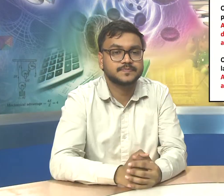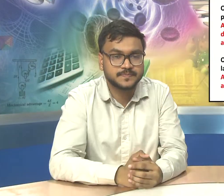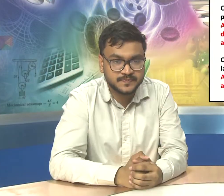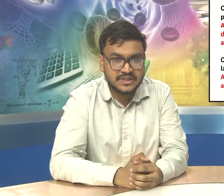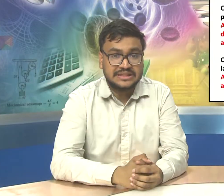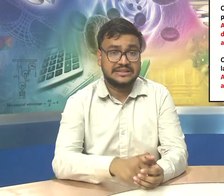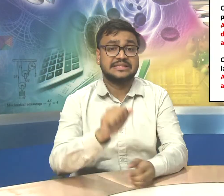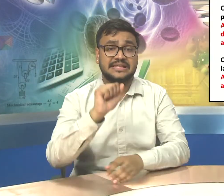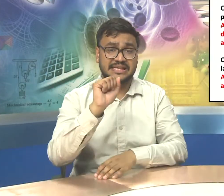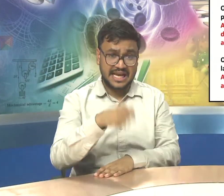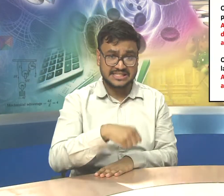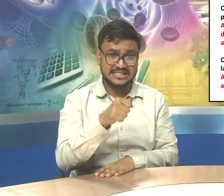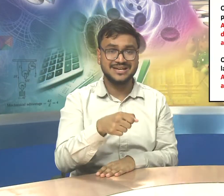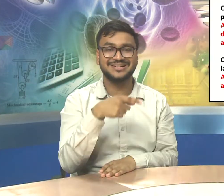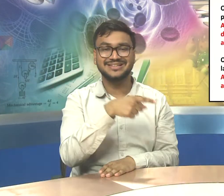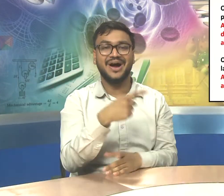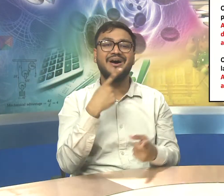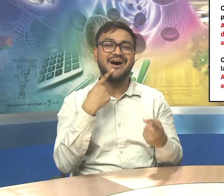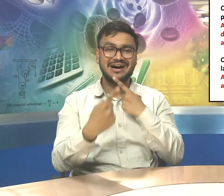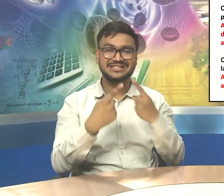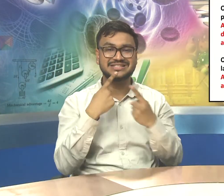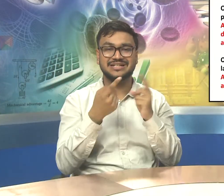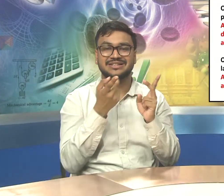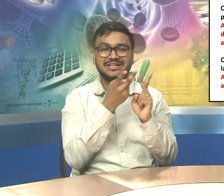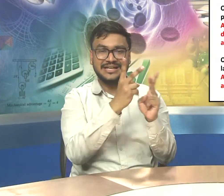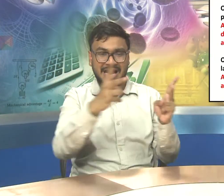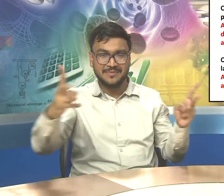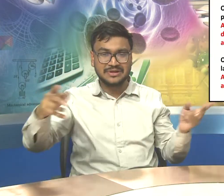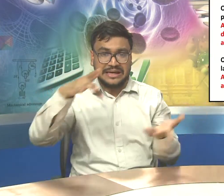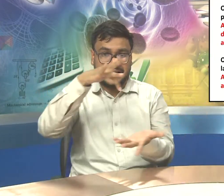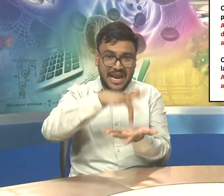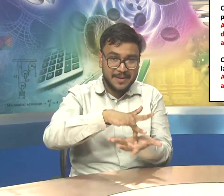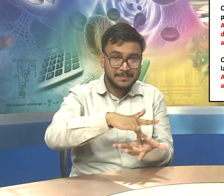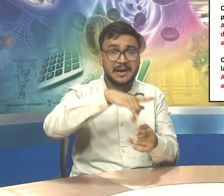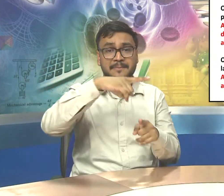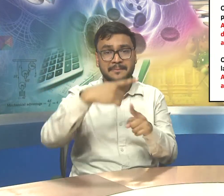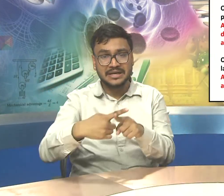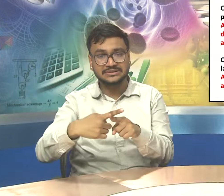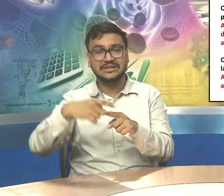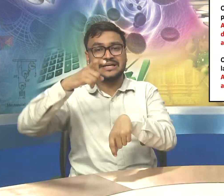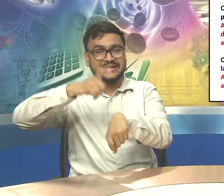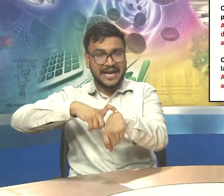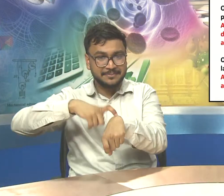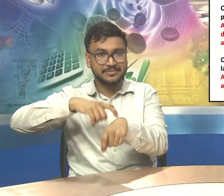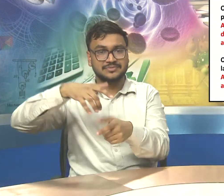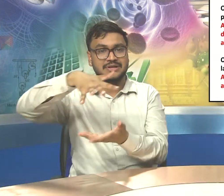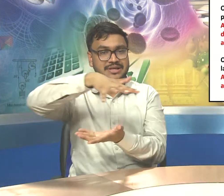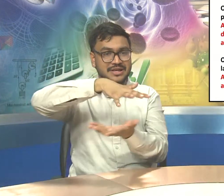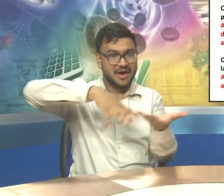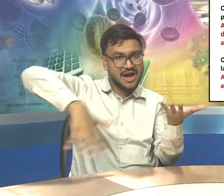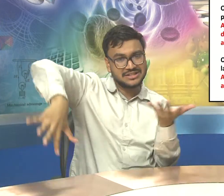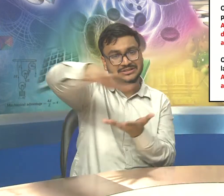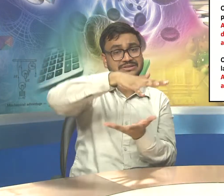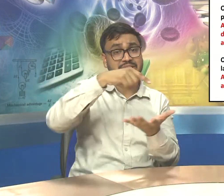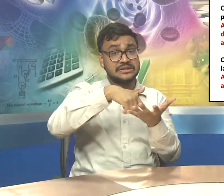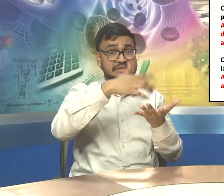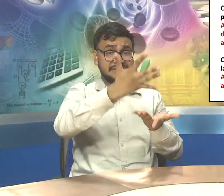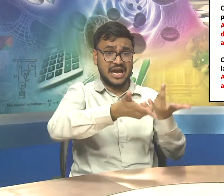And the answer is yes, we can talk about different times and places in any